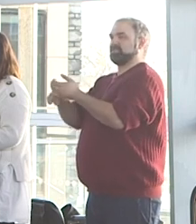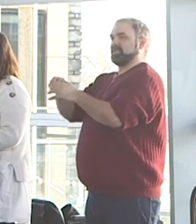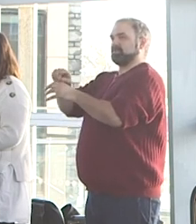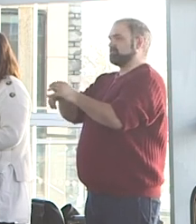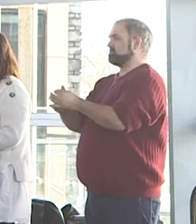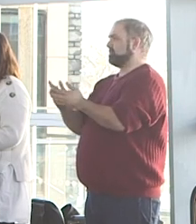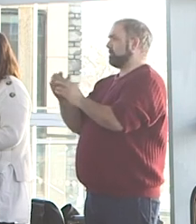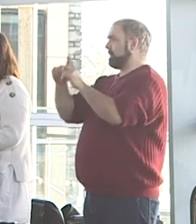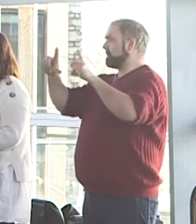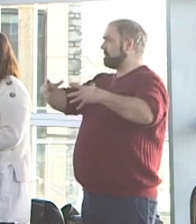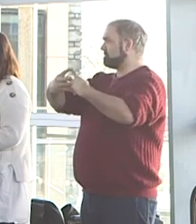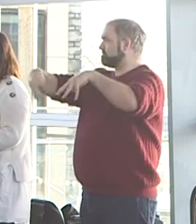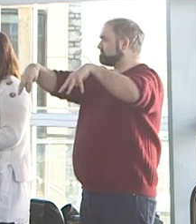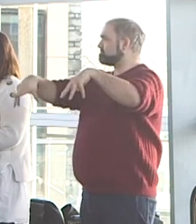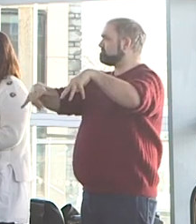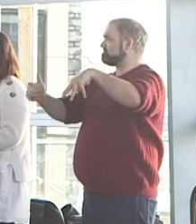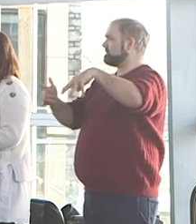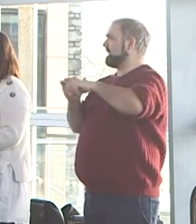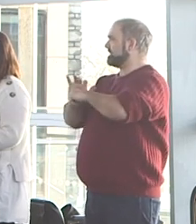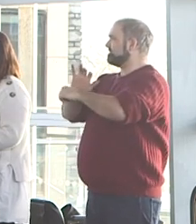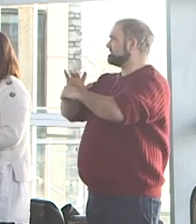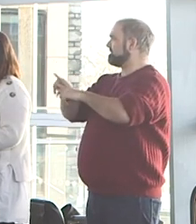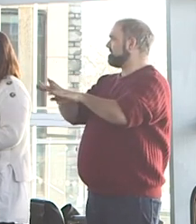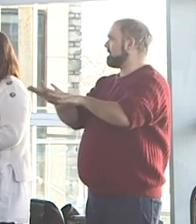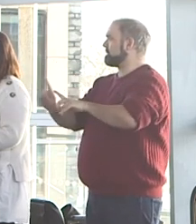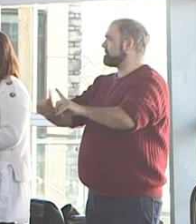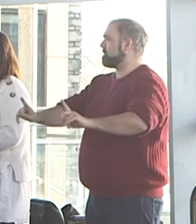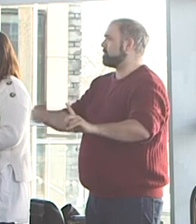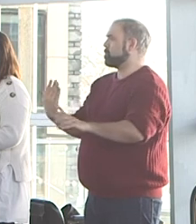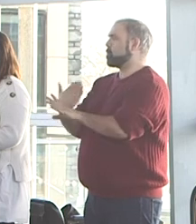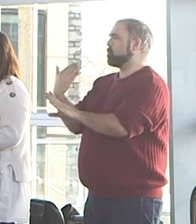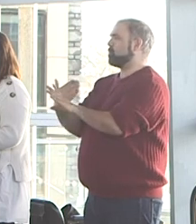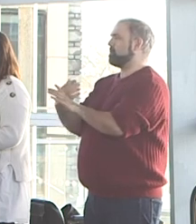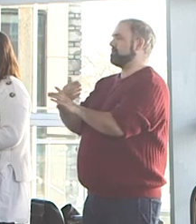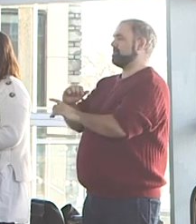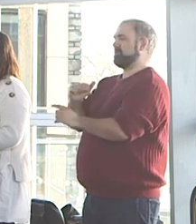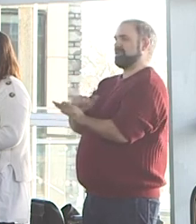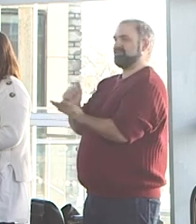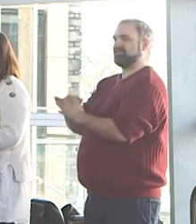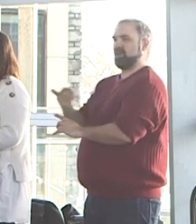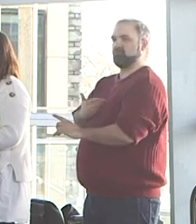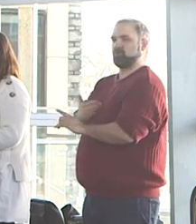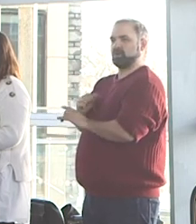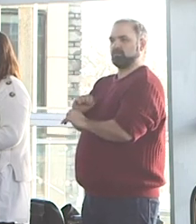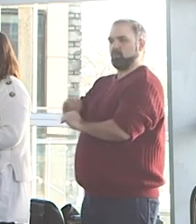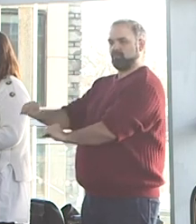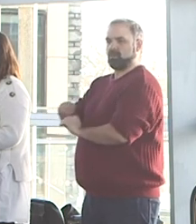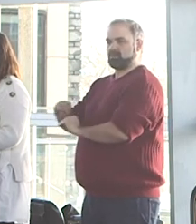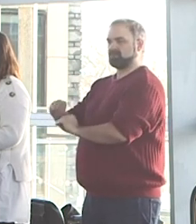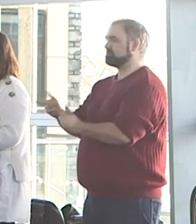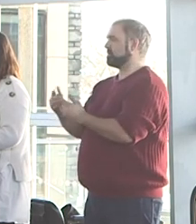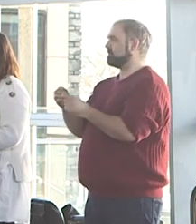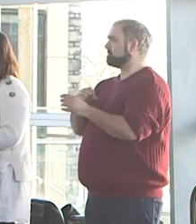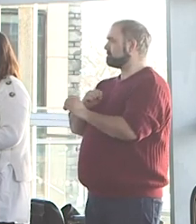month. Perfect, perfect. So bringing to the forefront activists such as people who worked in the gay rights movement and current activists and people in the